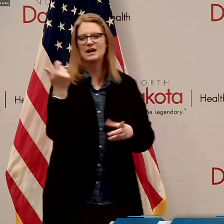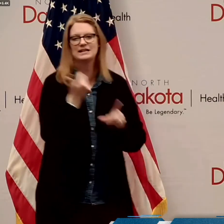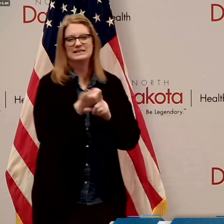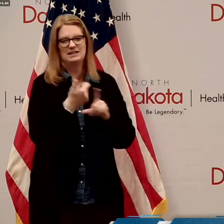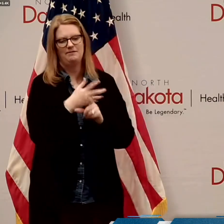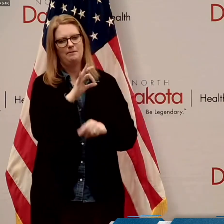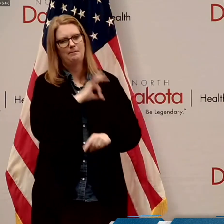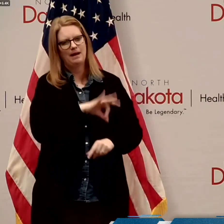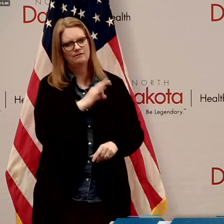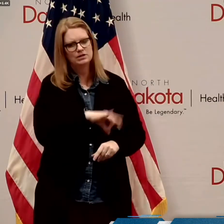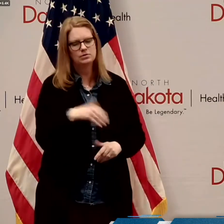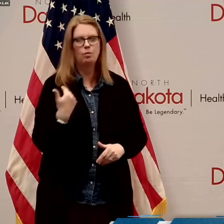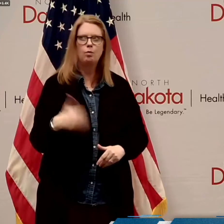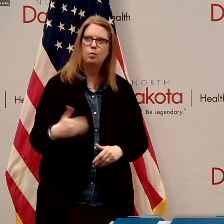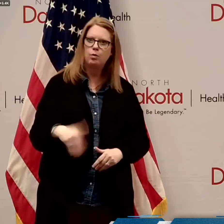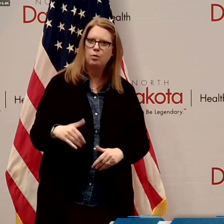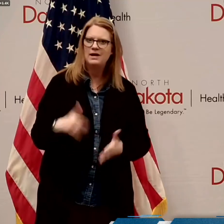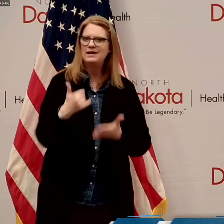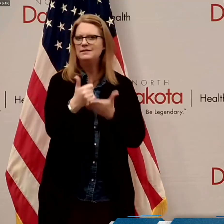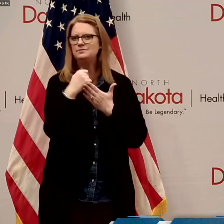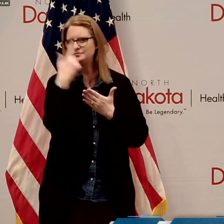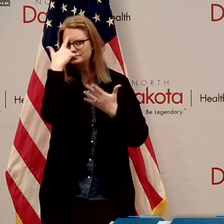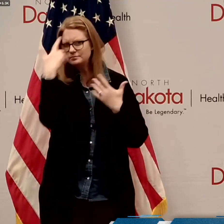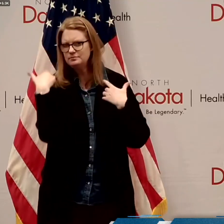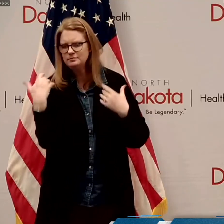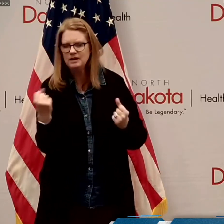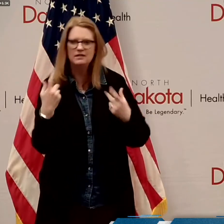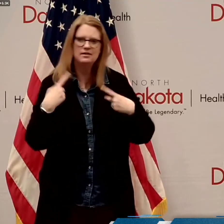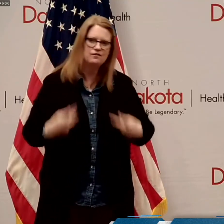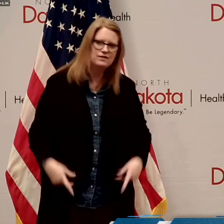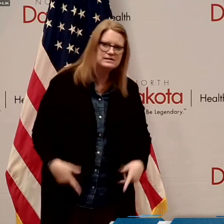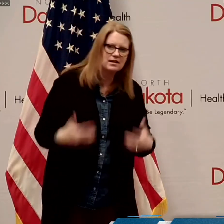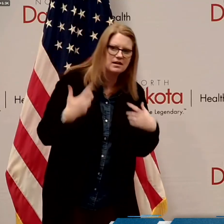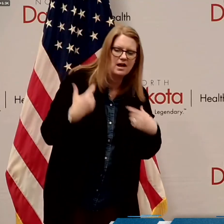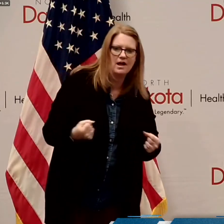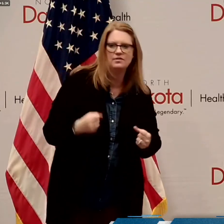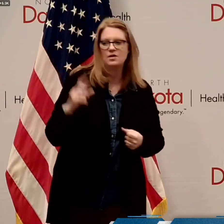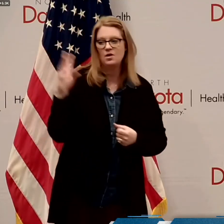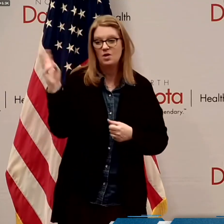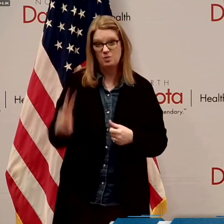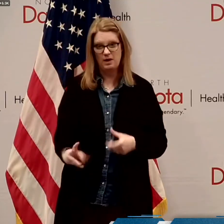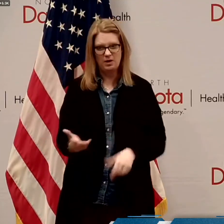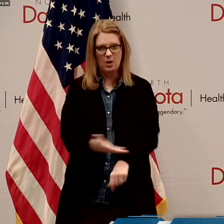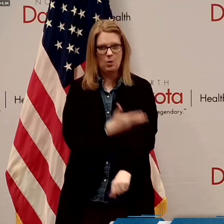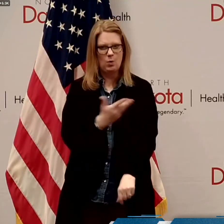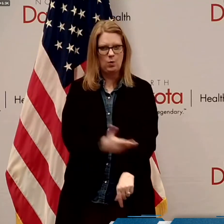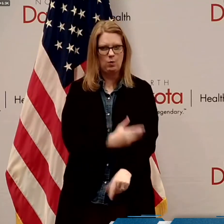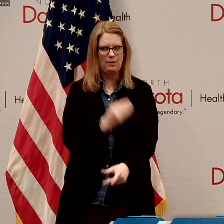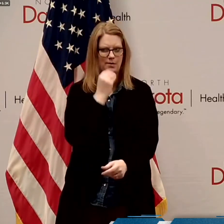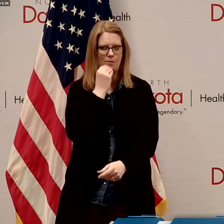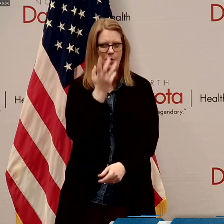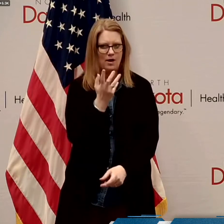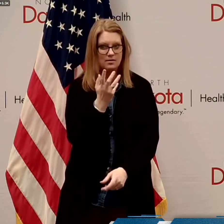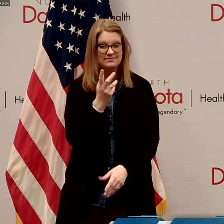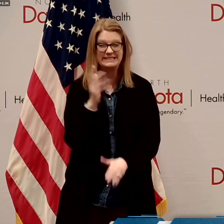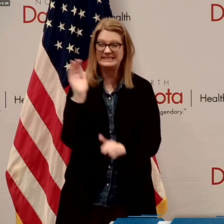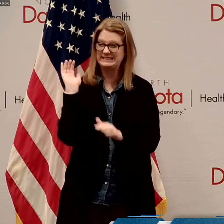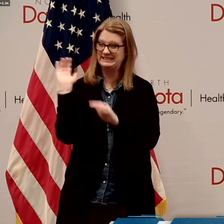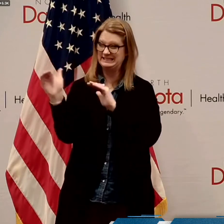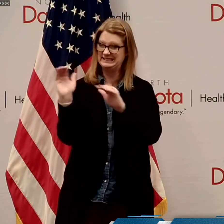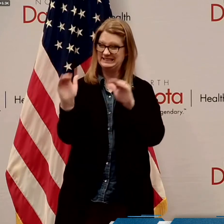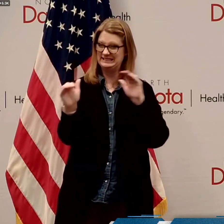beneficial for our mental health and for our physical health. With the weather improving this weekend, we want to remind everyone again how to